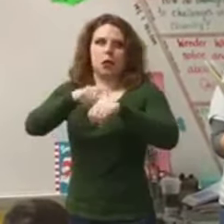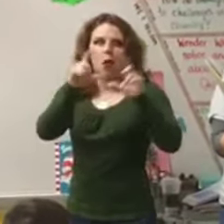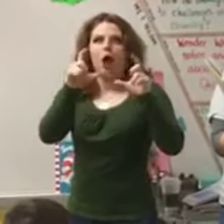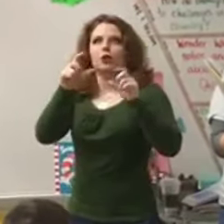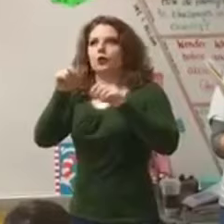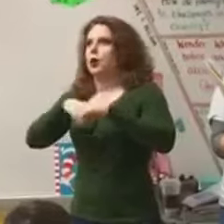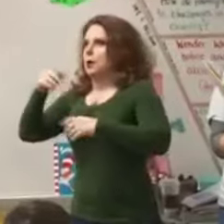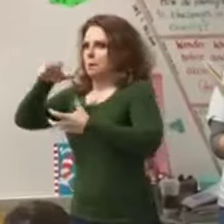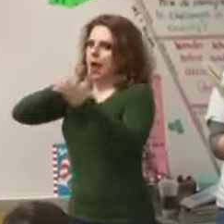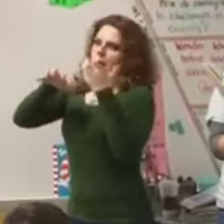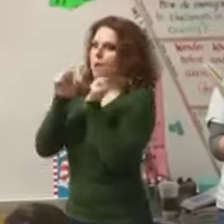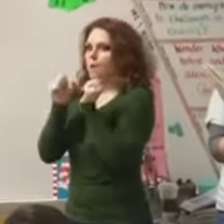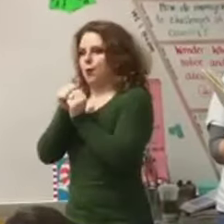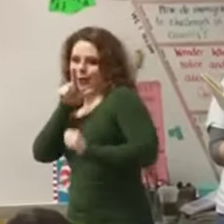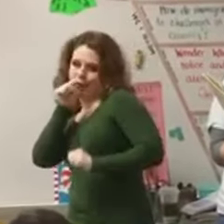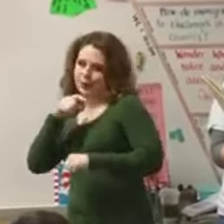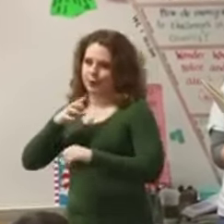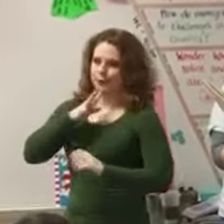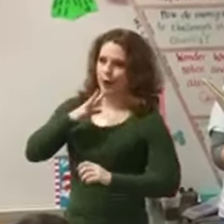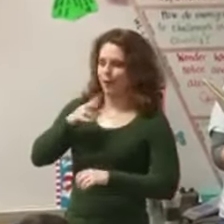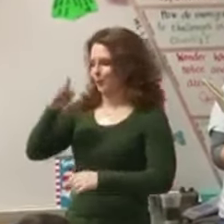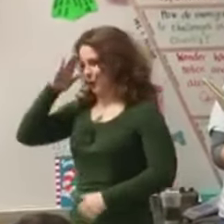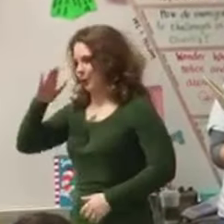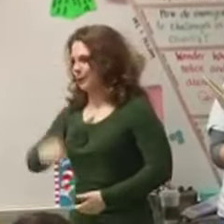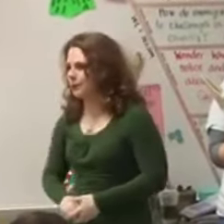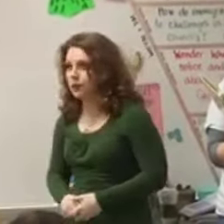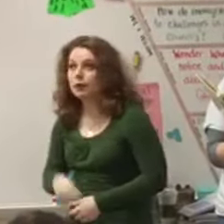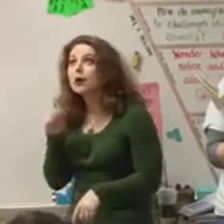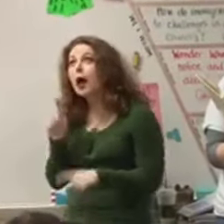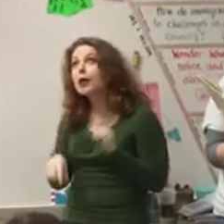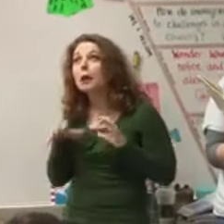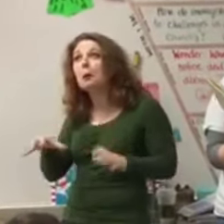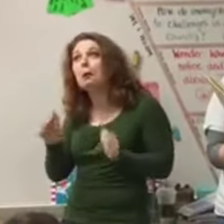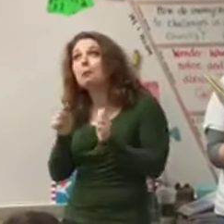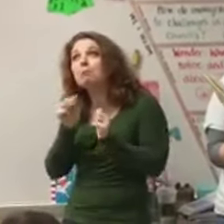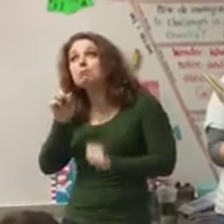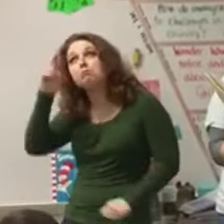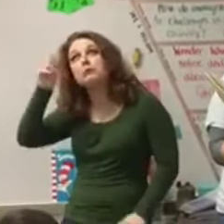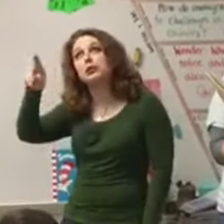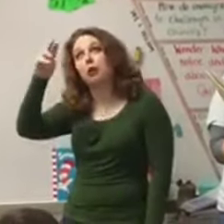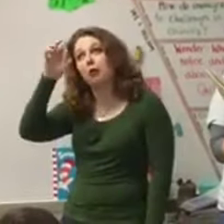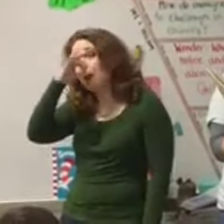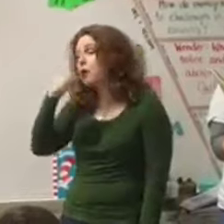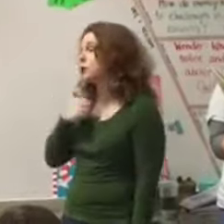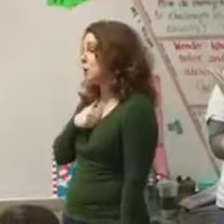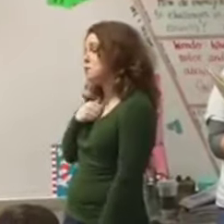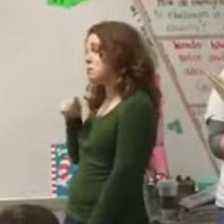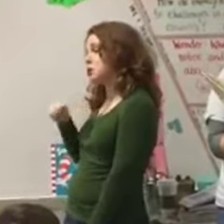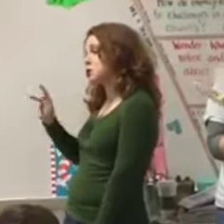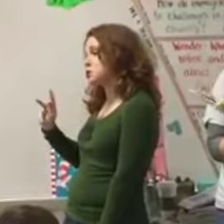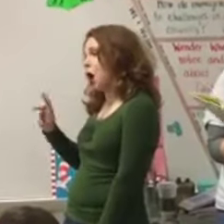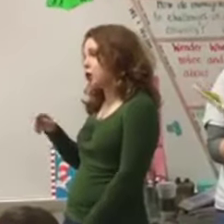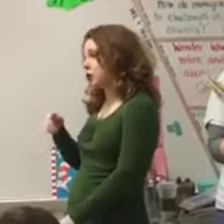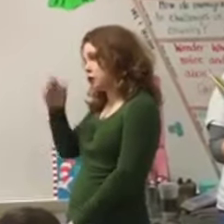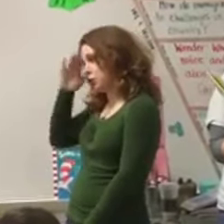sir, mixed up with the chicks and talk, sir. I can't do it, Mr. Fox, sir. I'm so sorry, Mr. Knox,